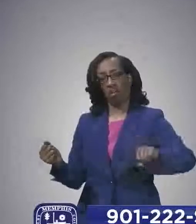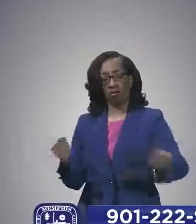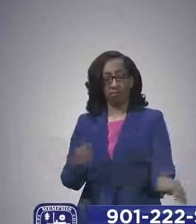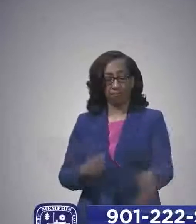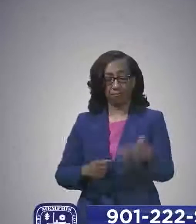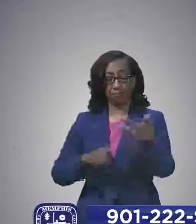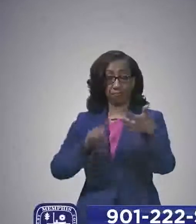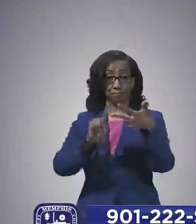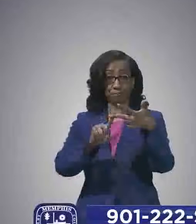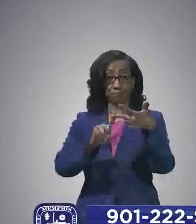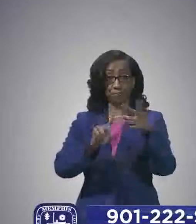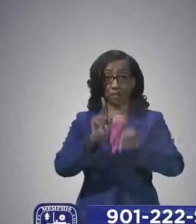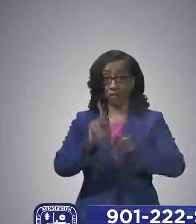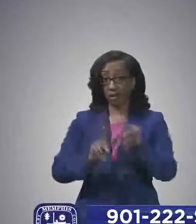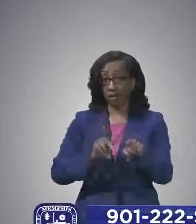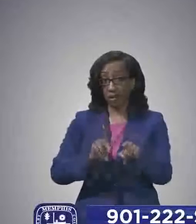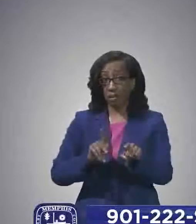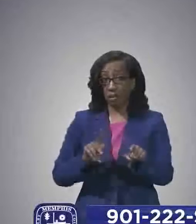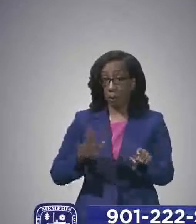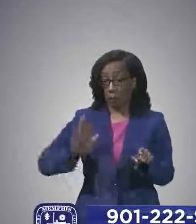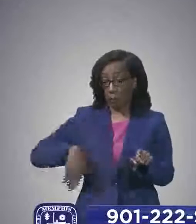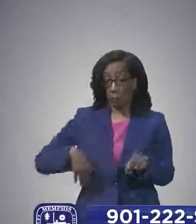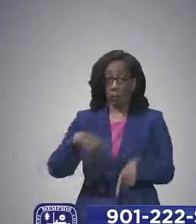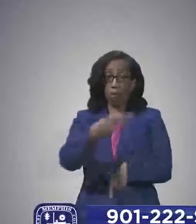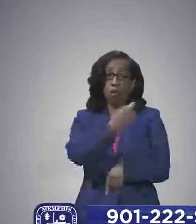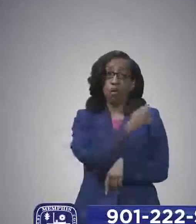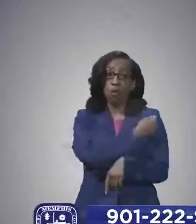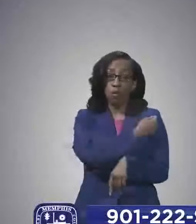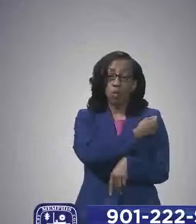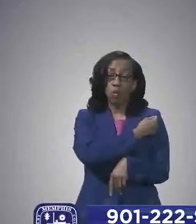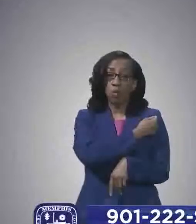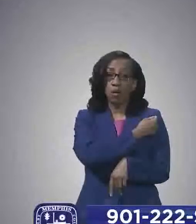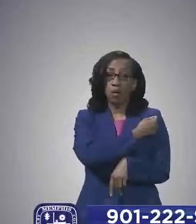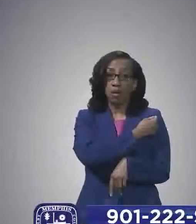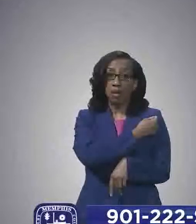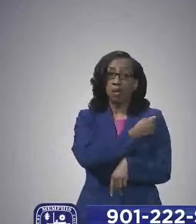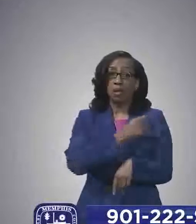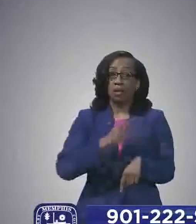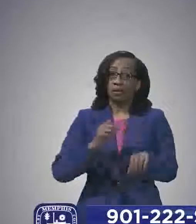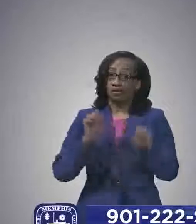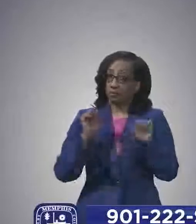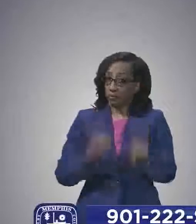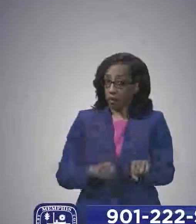unvaccinated people are more likely to be hospitalized,